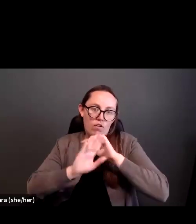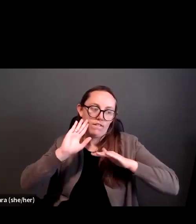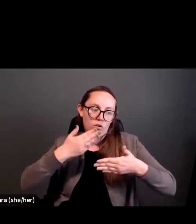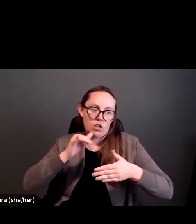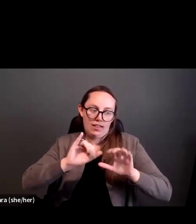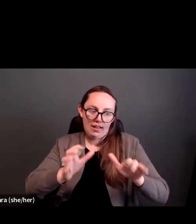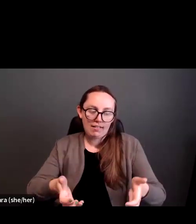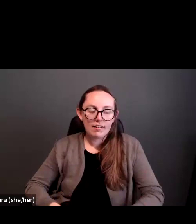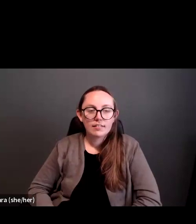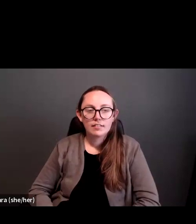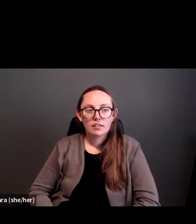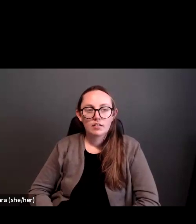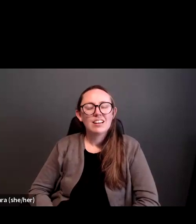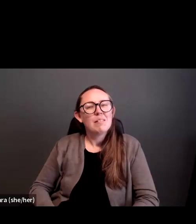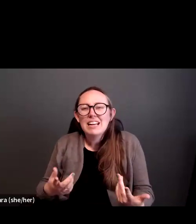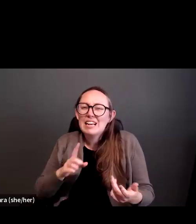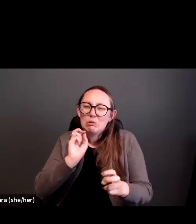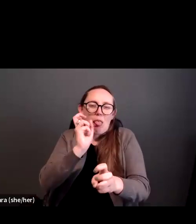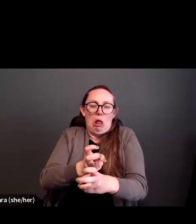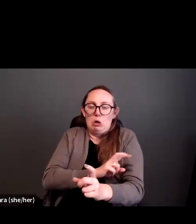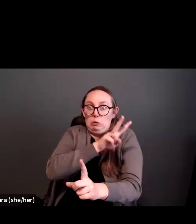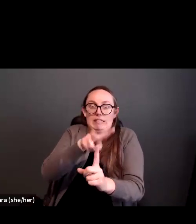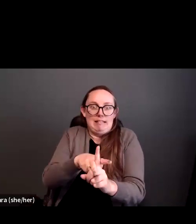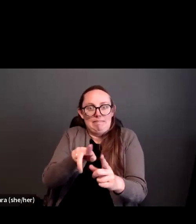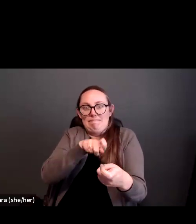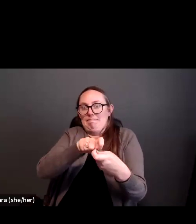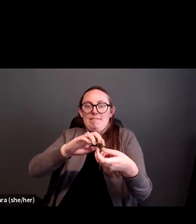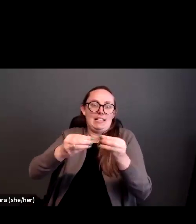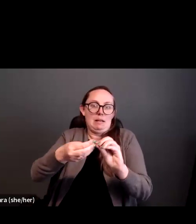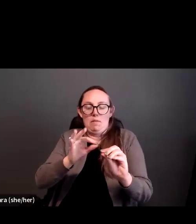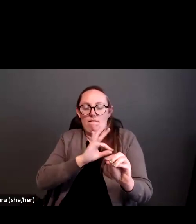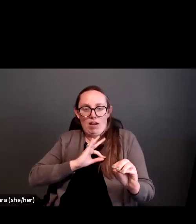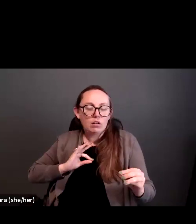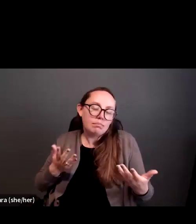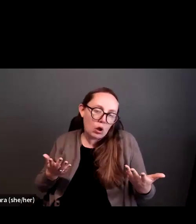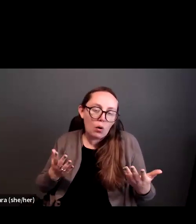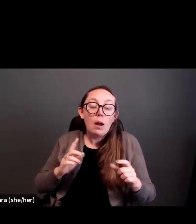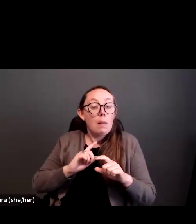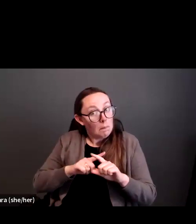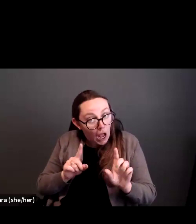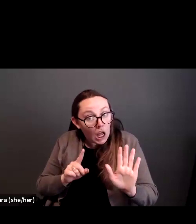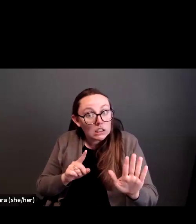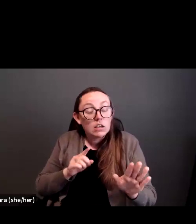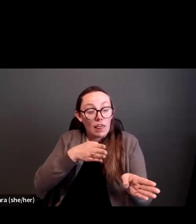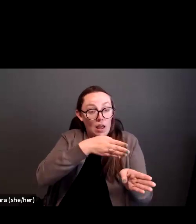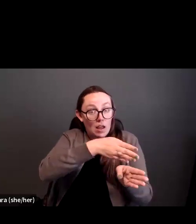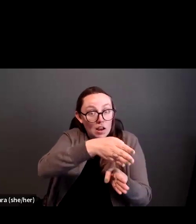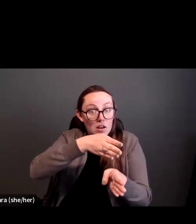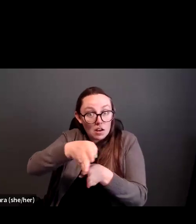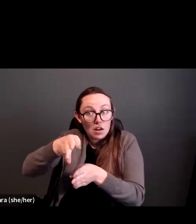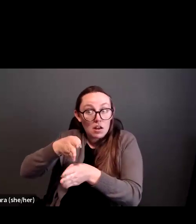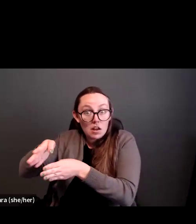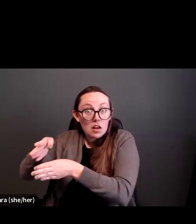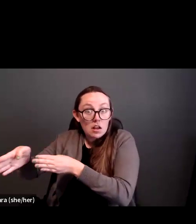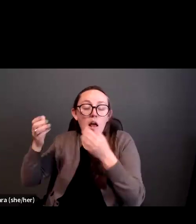It's hard. It's really hard to put a number, but I will say that it's very spread across disciplines, and we're seeing more and more uptake